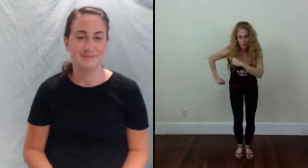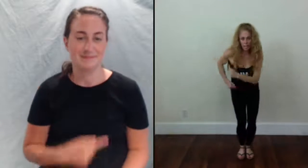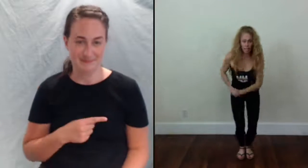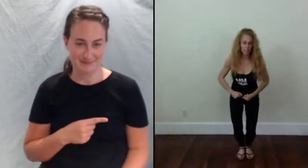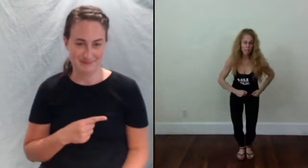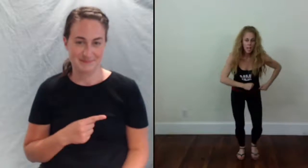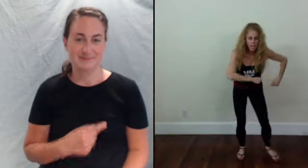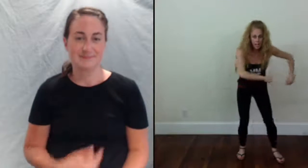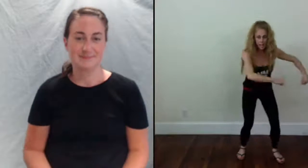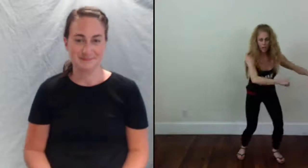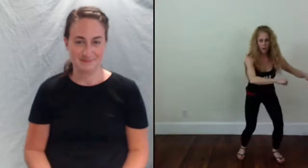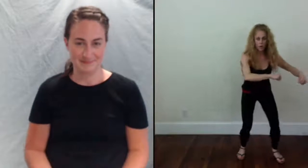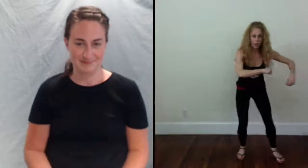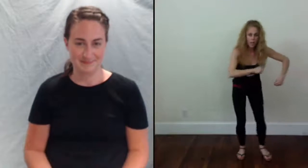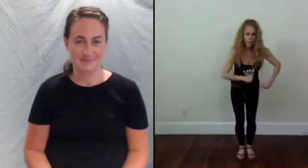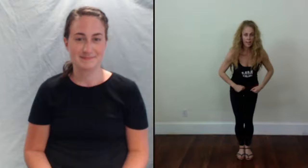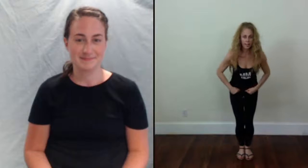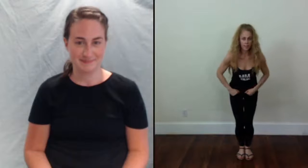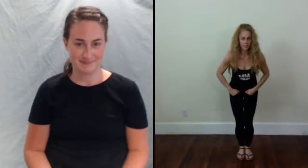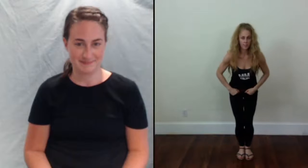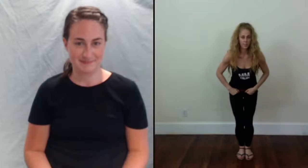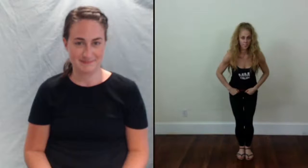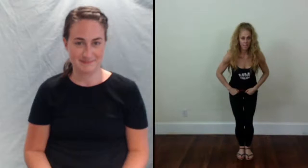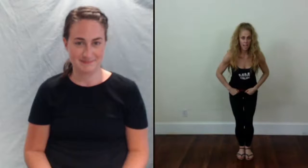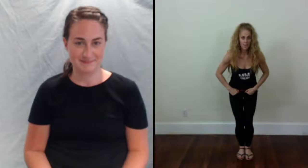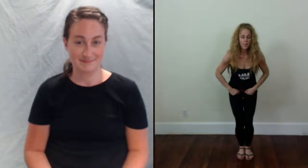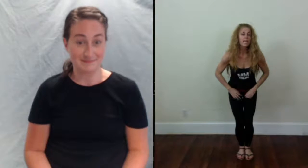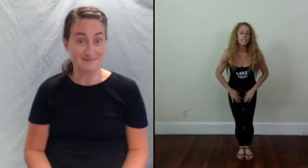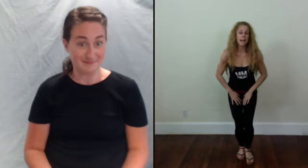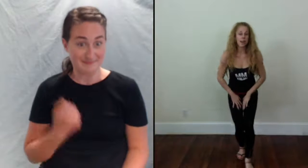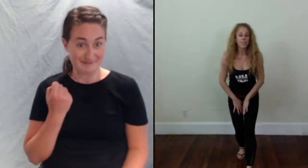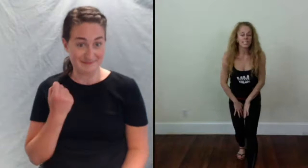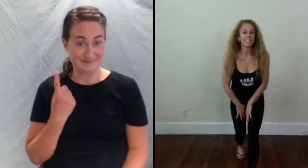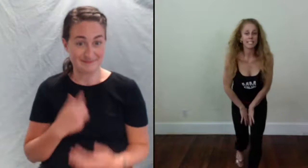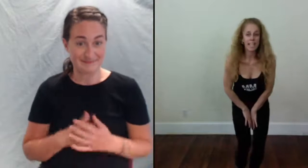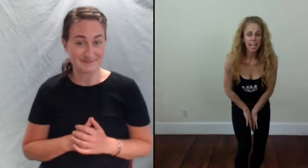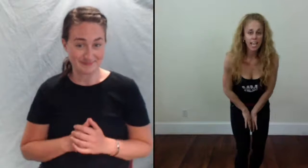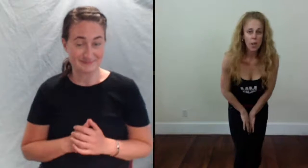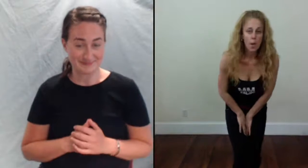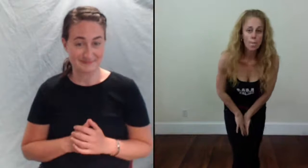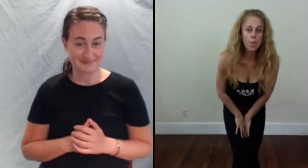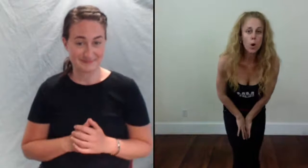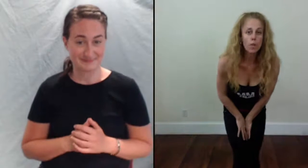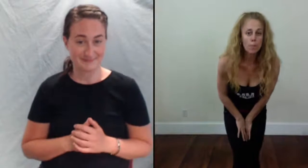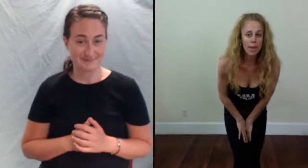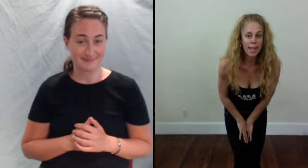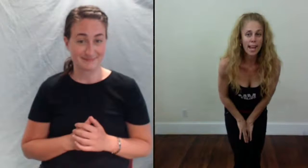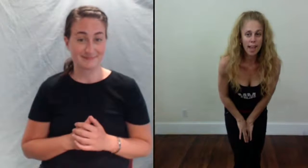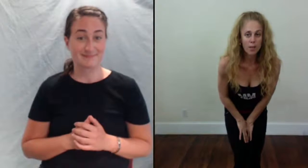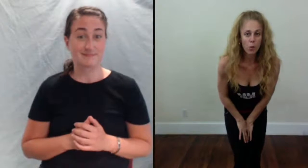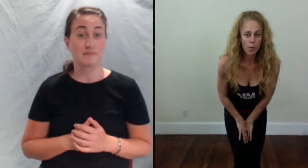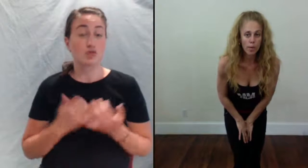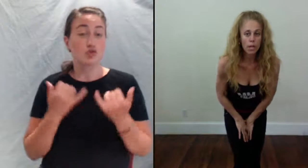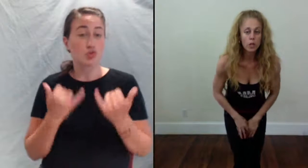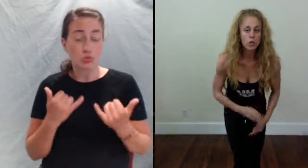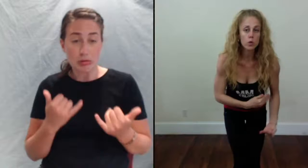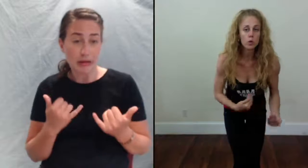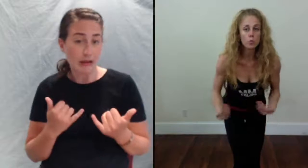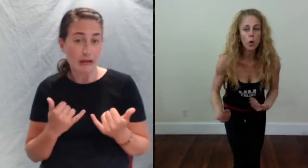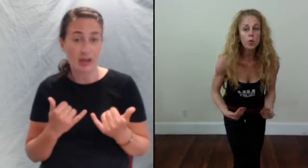out and in, and out and in. Yeah? Now, today, both men